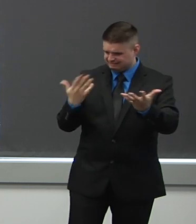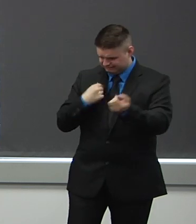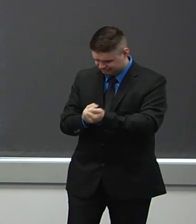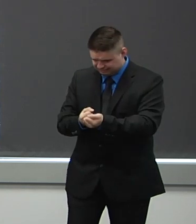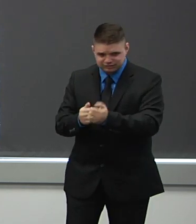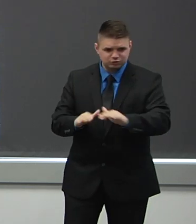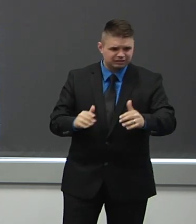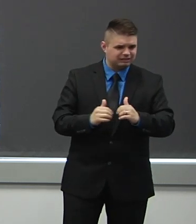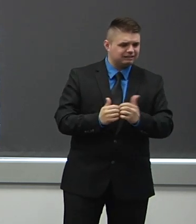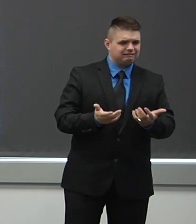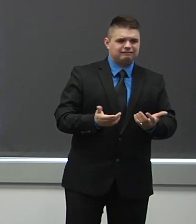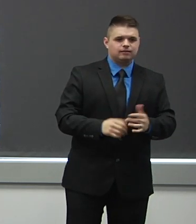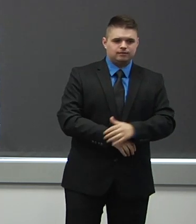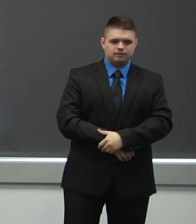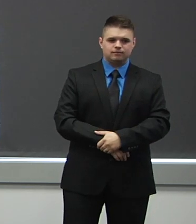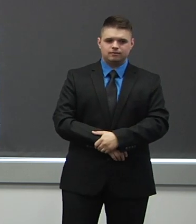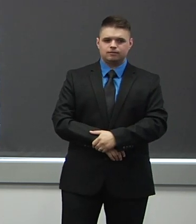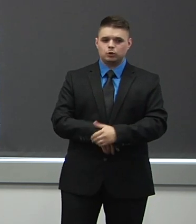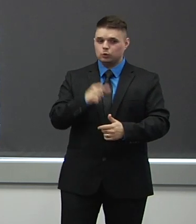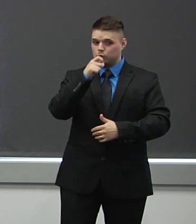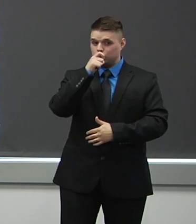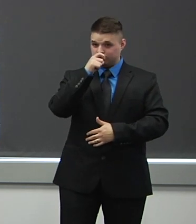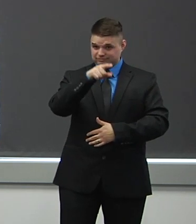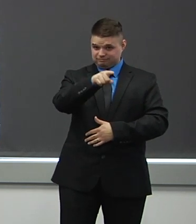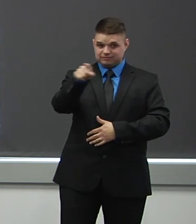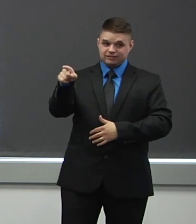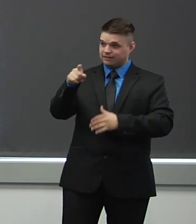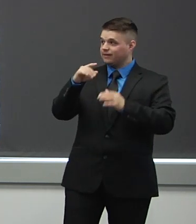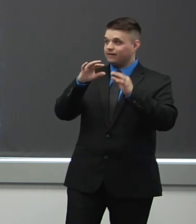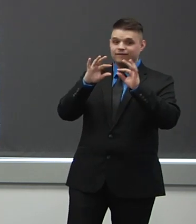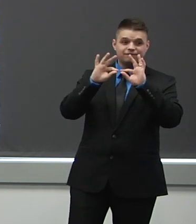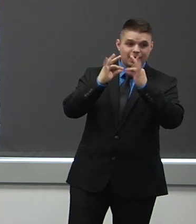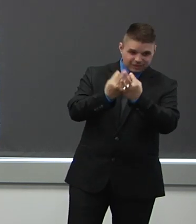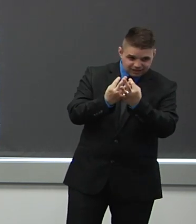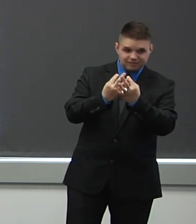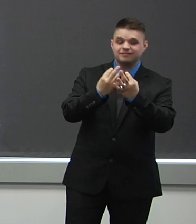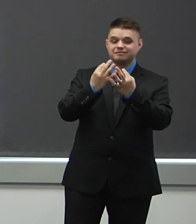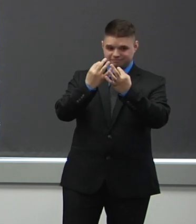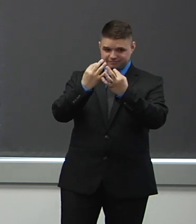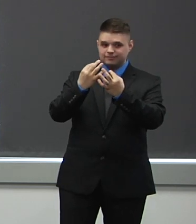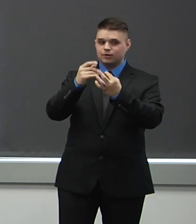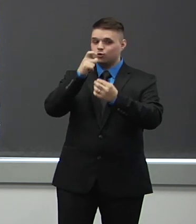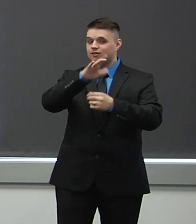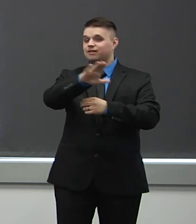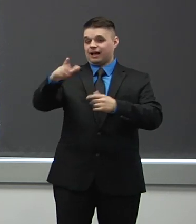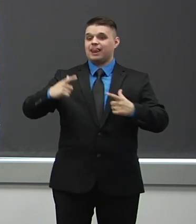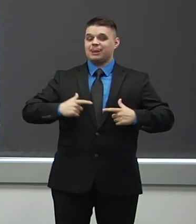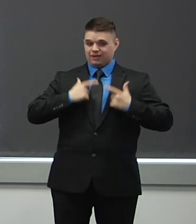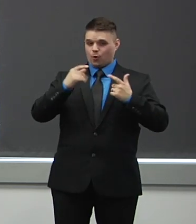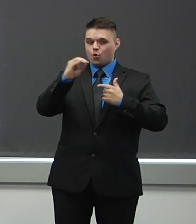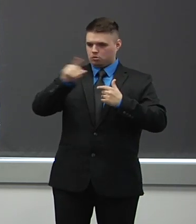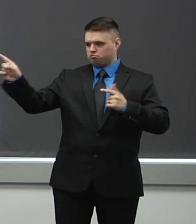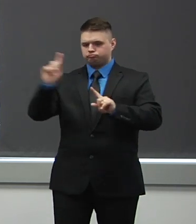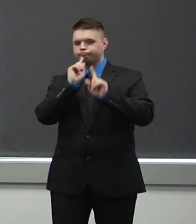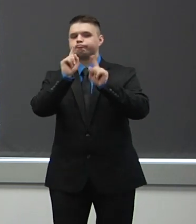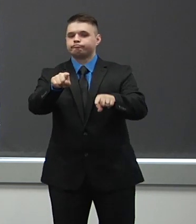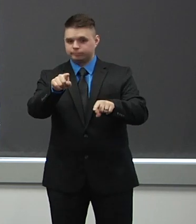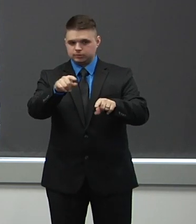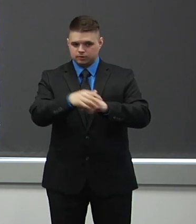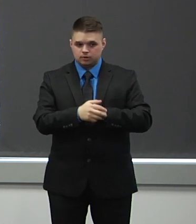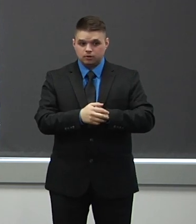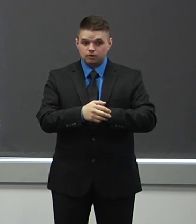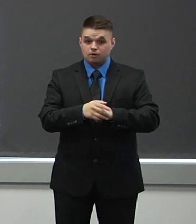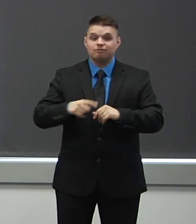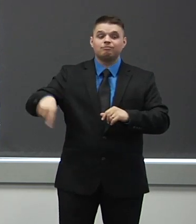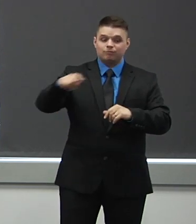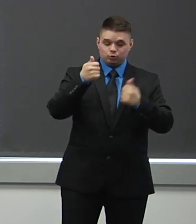frankly for our families, for our educators, for all Oregonians, is that as we move through this, we have to understand we've been